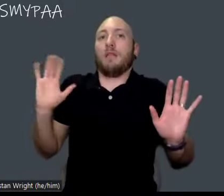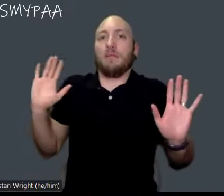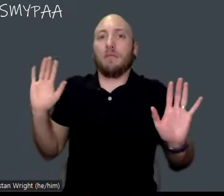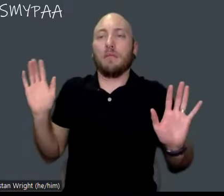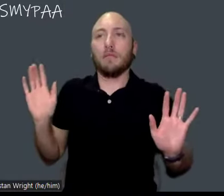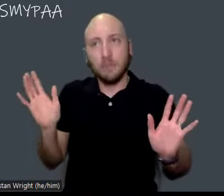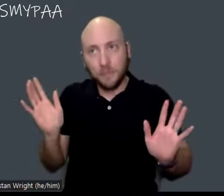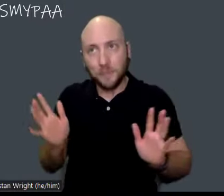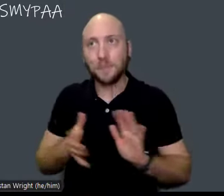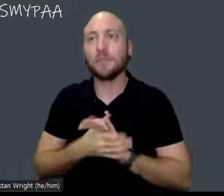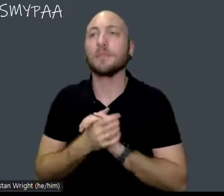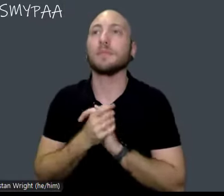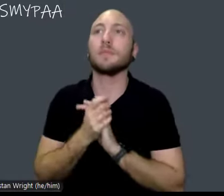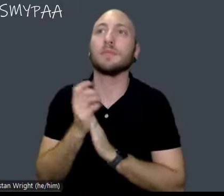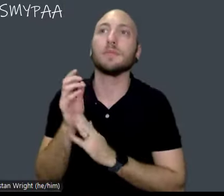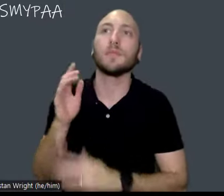So